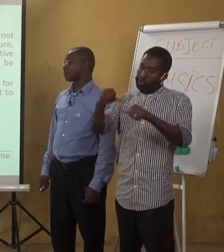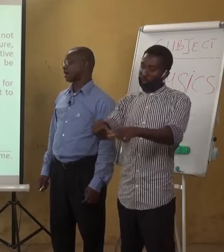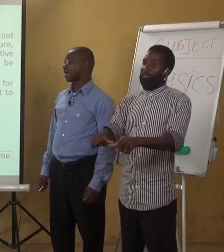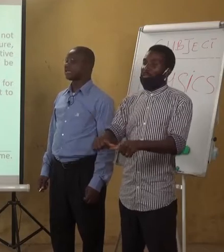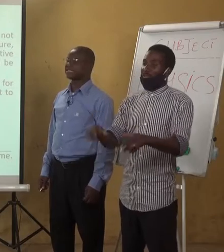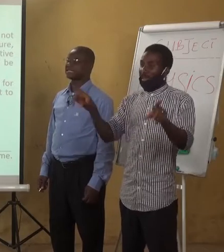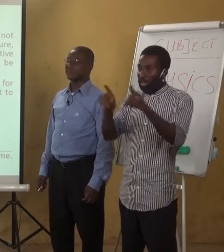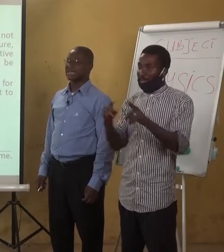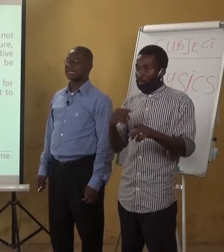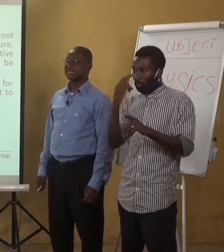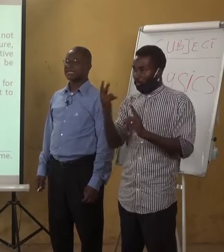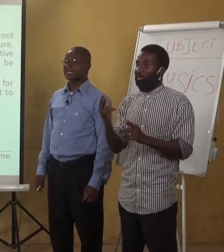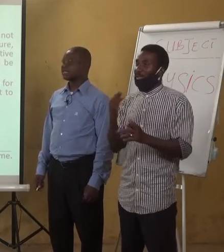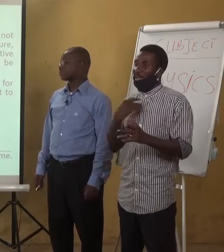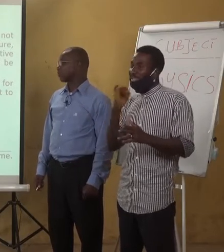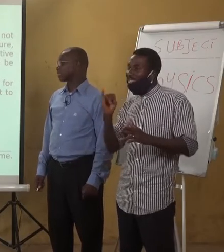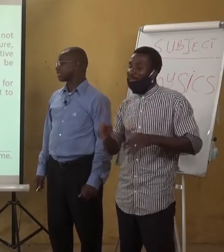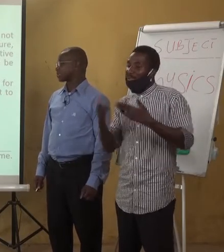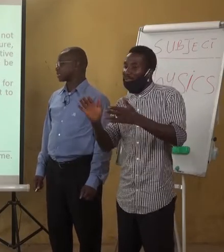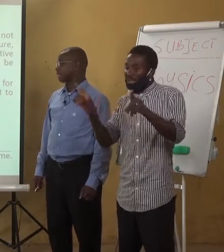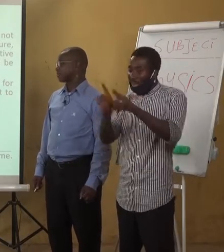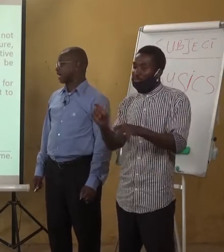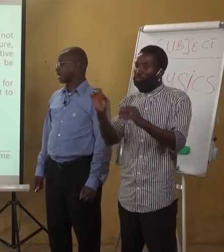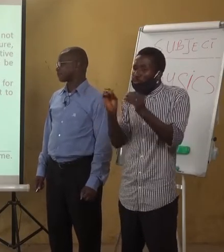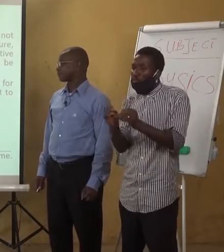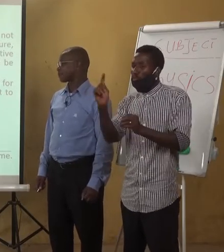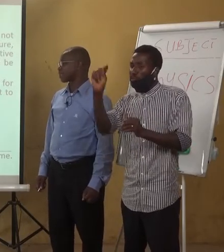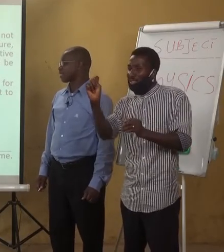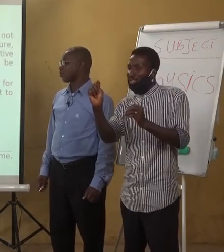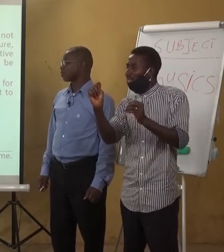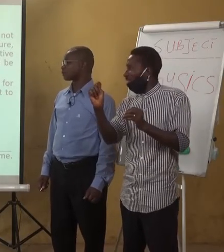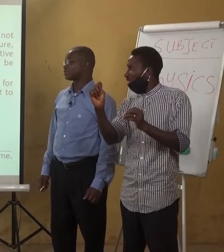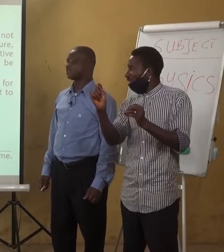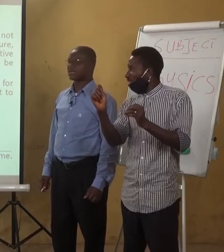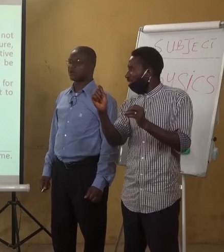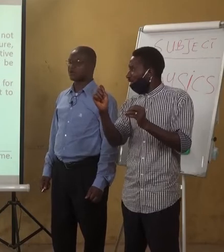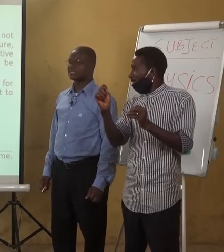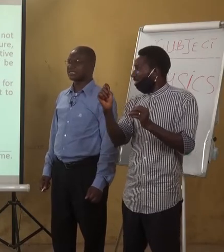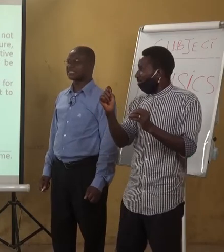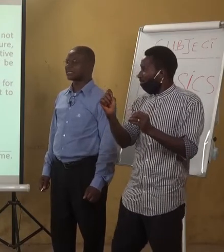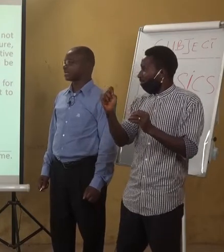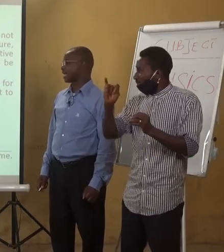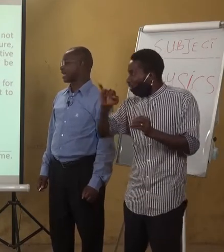see. And it is giving us small t subscript half equals